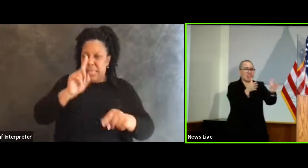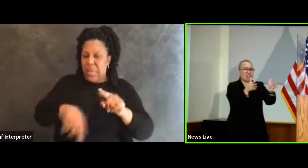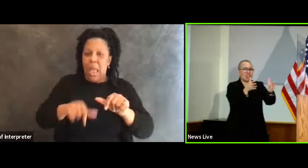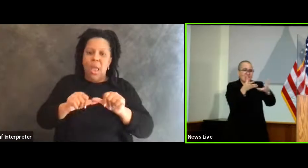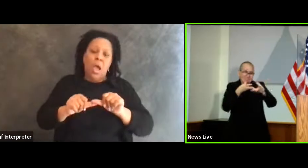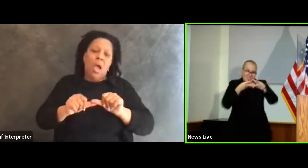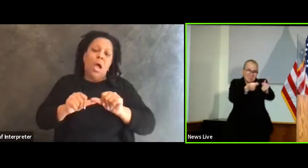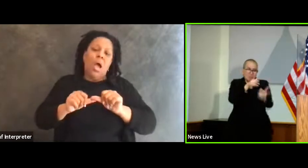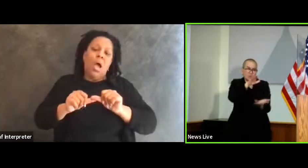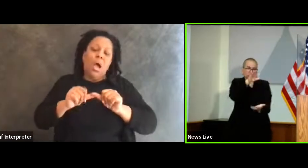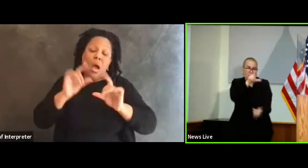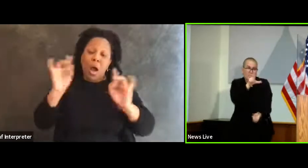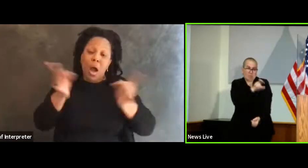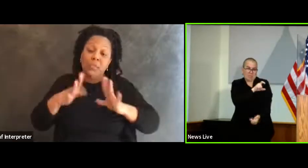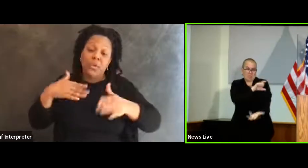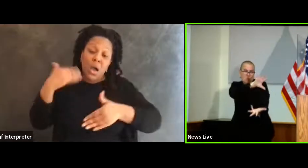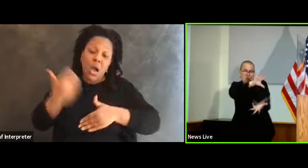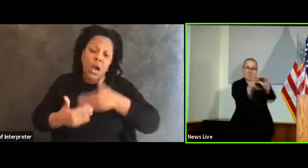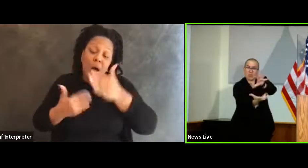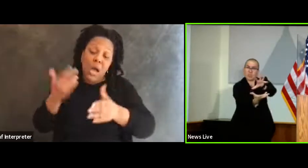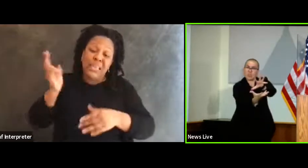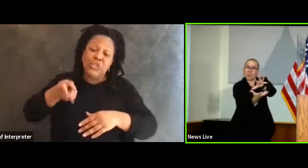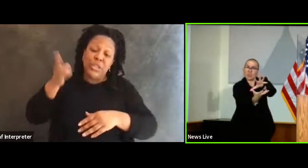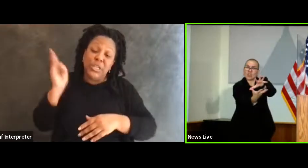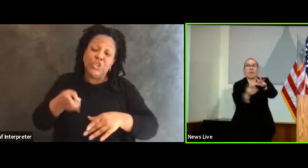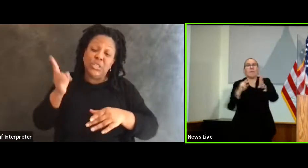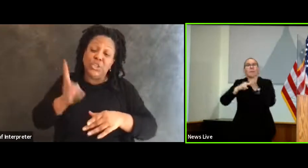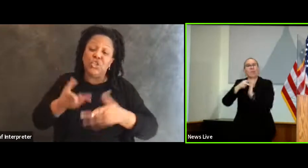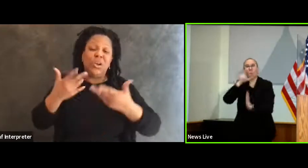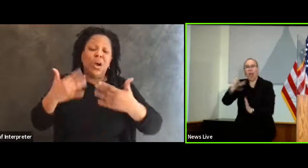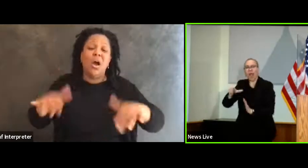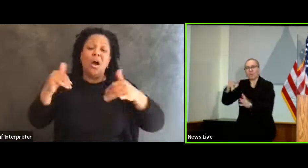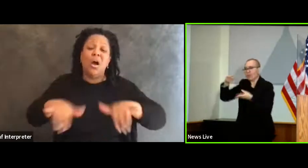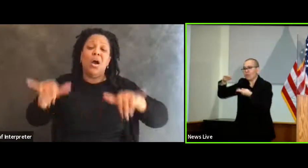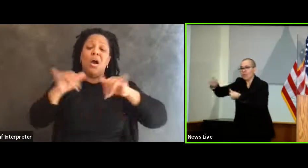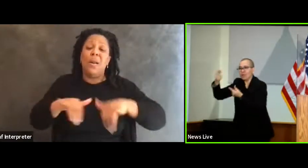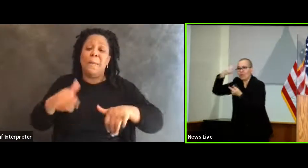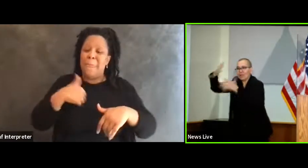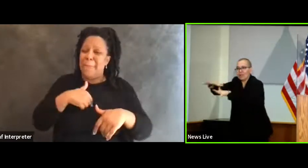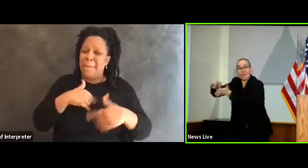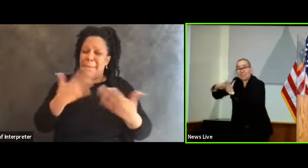fund a deficiency because of the point where we're at in the biennium.